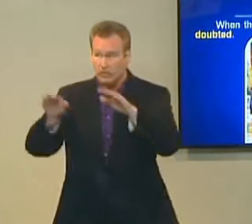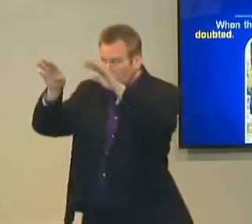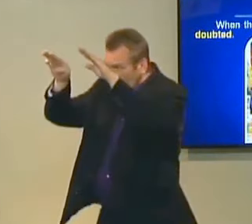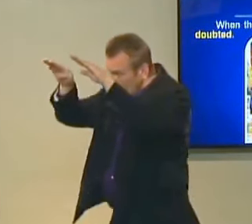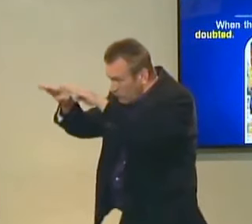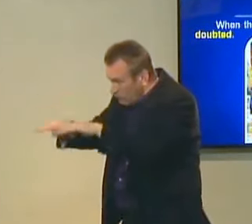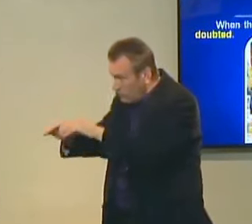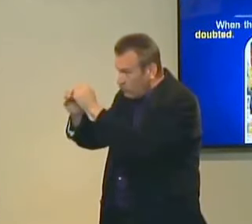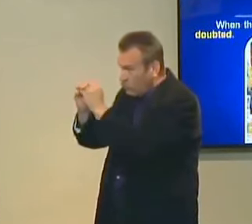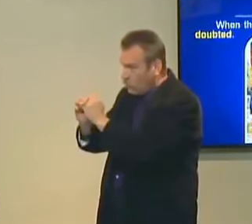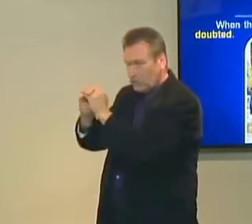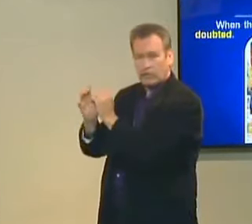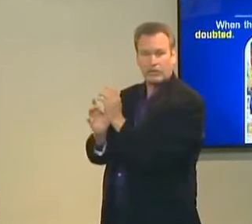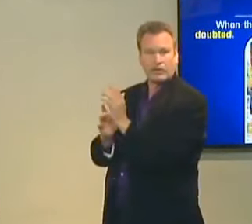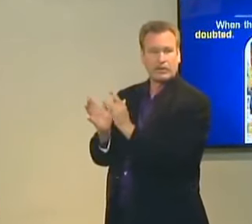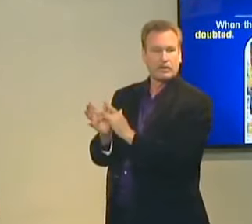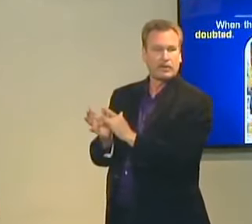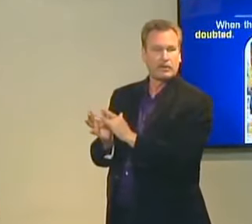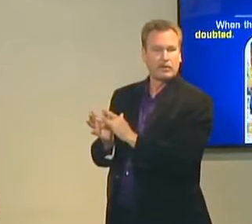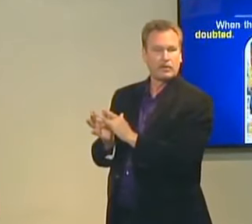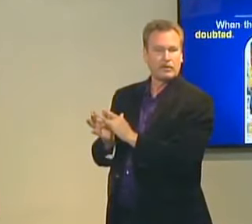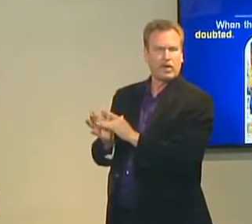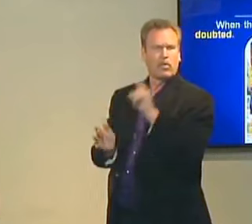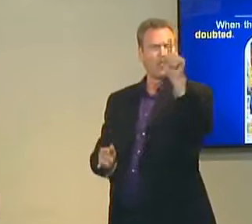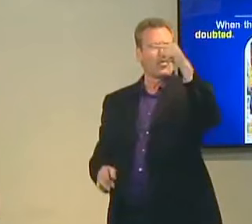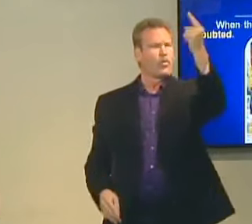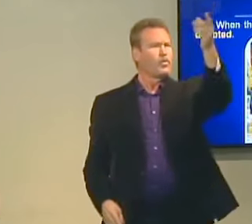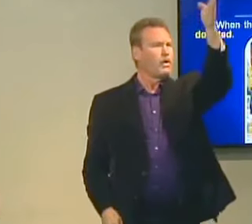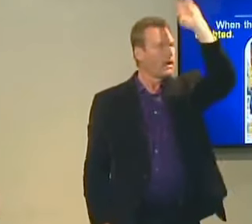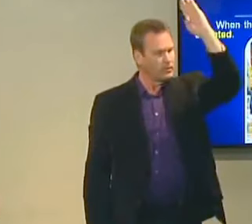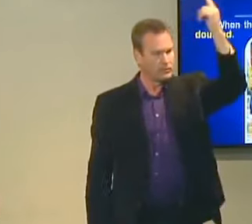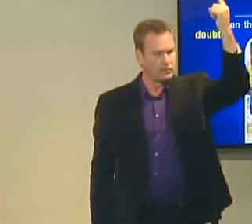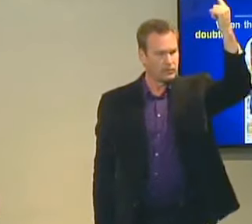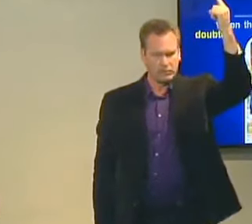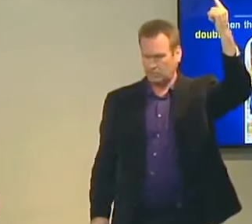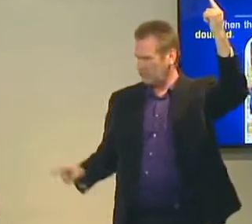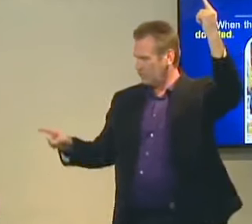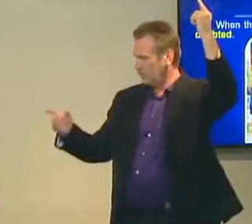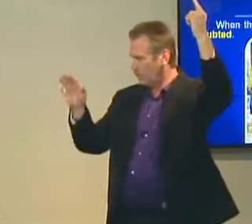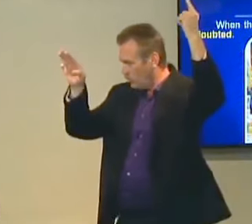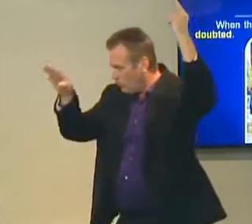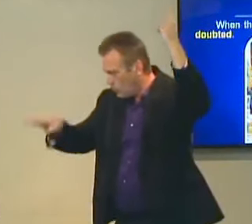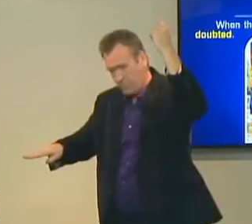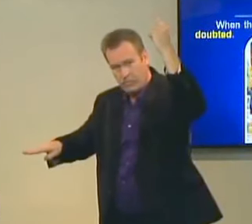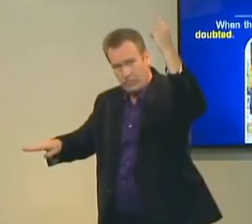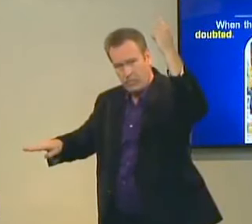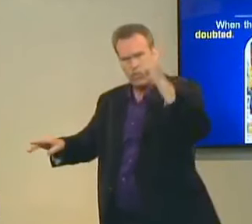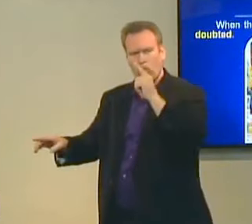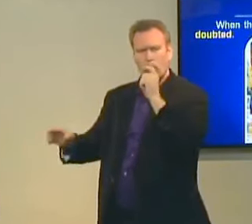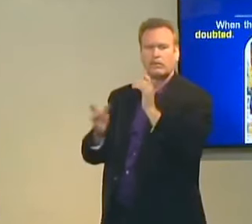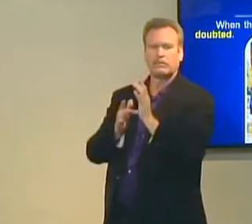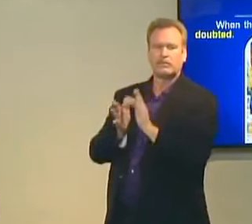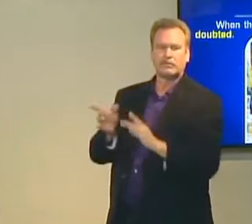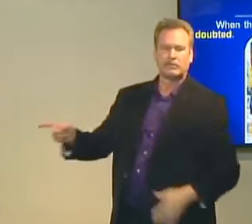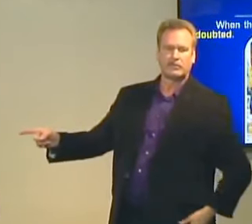But it's odd now that some of these disciples just bowed right down to Jesus. But God, remember, they bowed down to